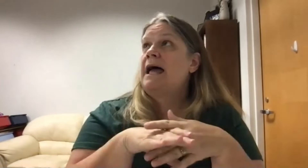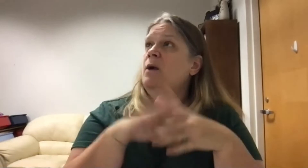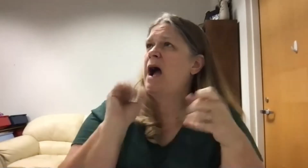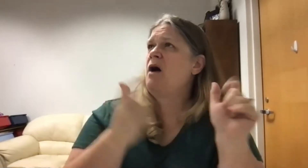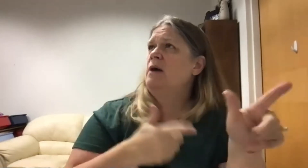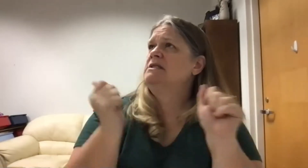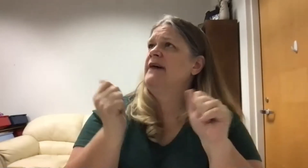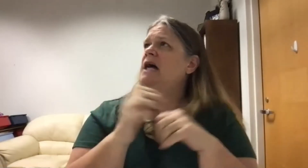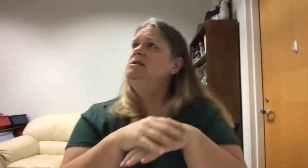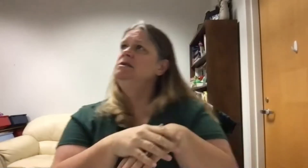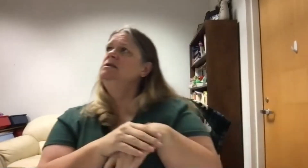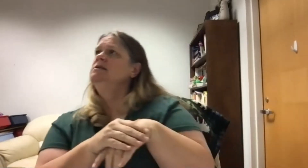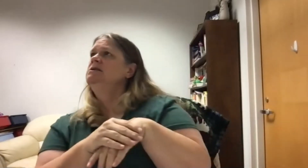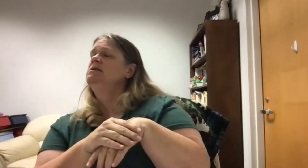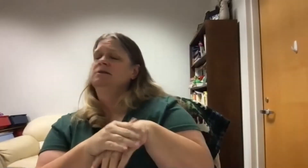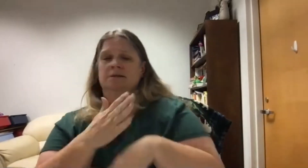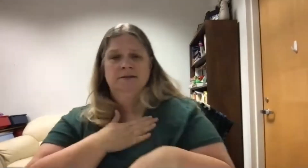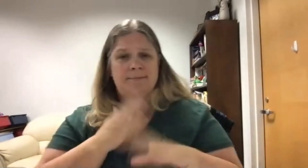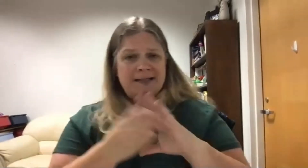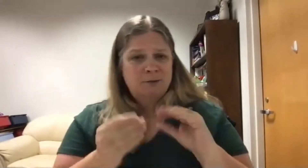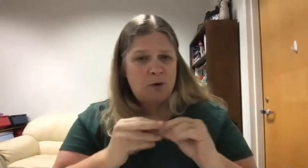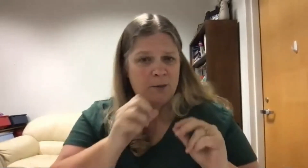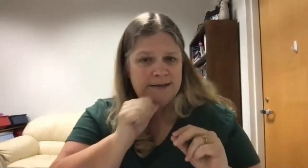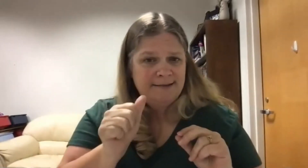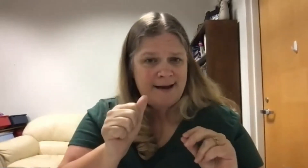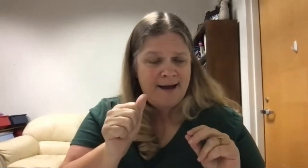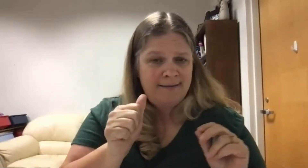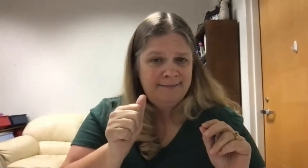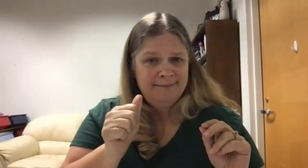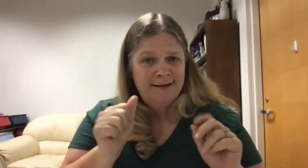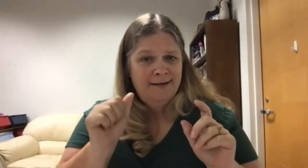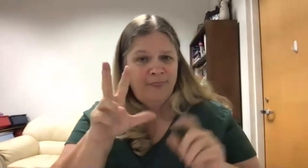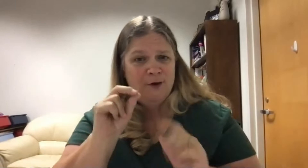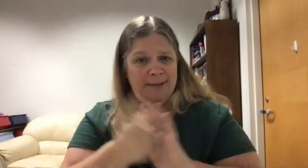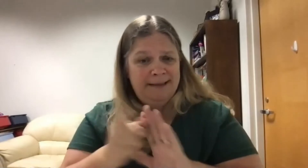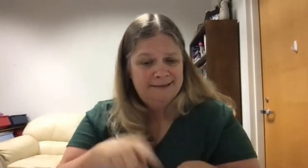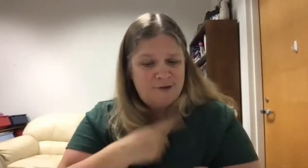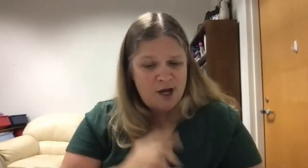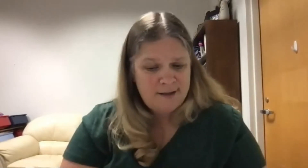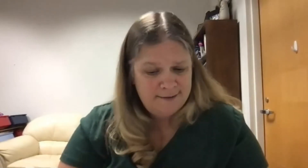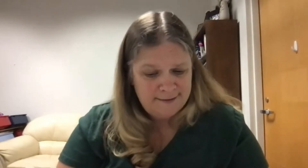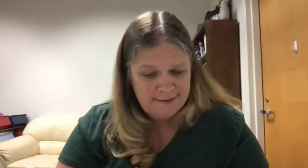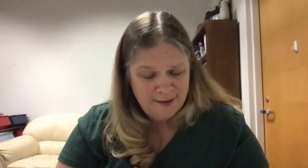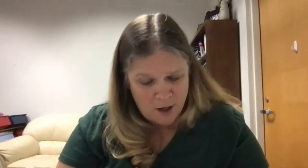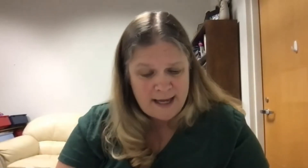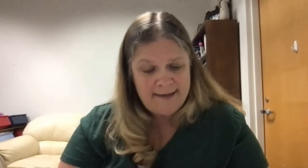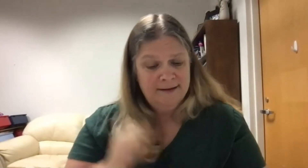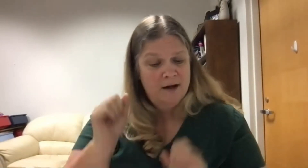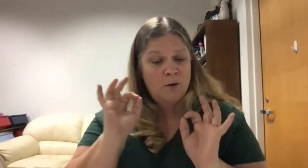So we'll go ahead and take the opportunity. Oh, wow. I feel like this has gone by pretty quick. My story was not 30 minutes